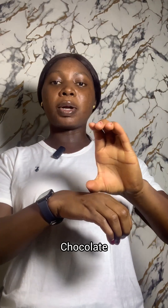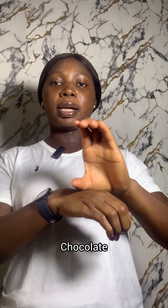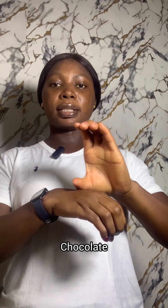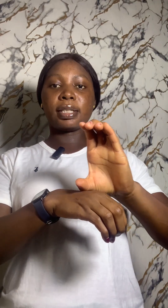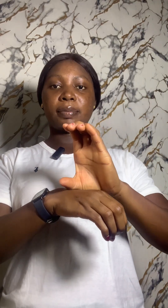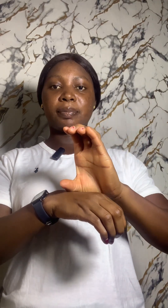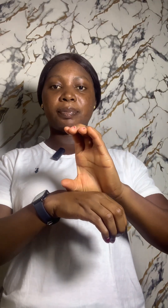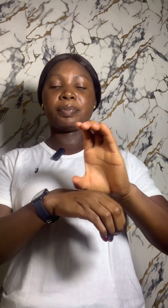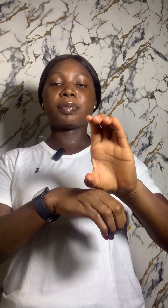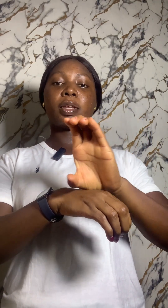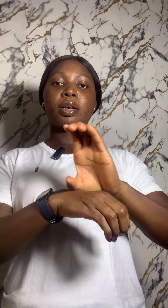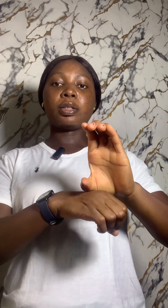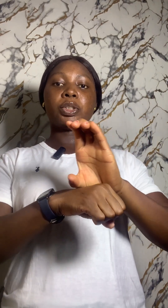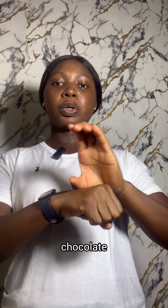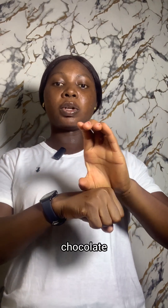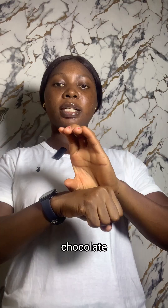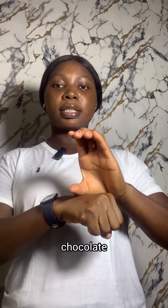Chocolate, chocolate.